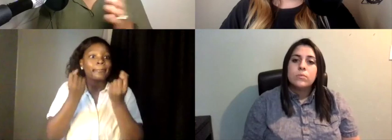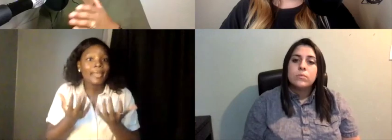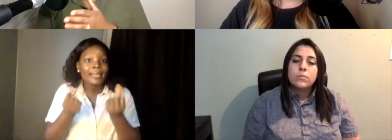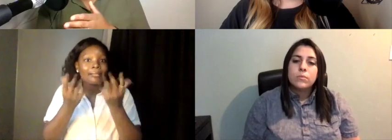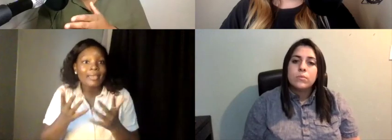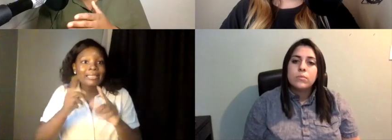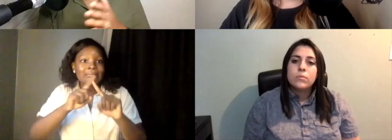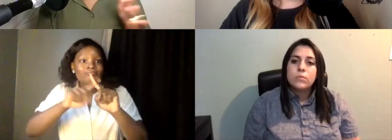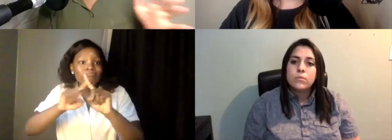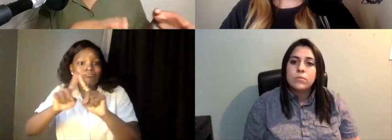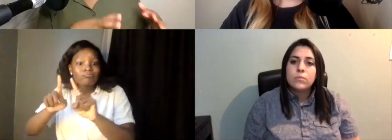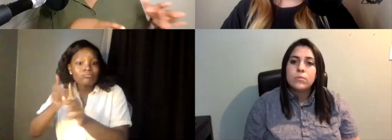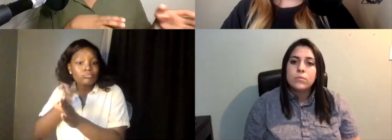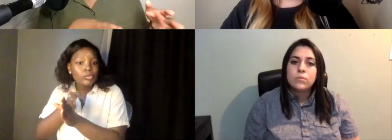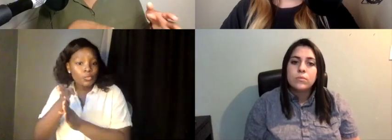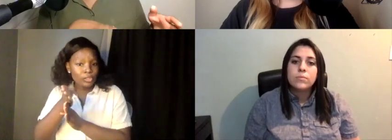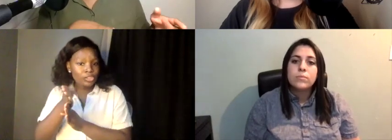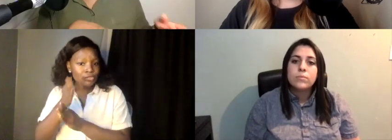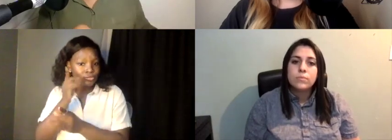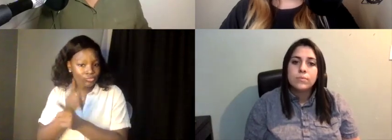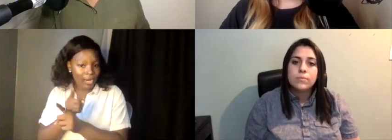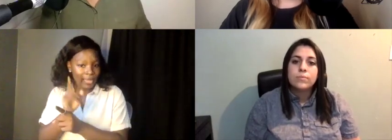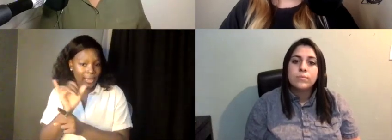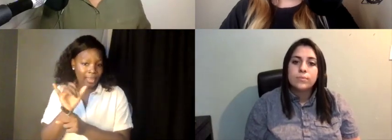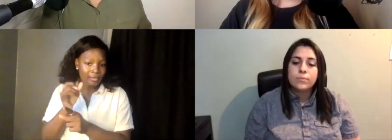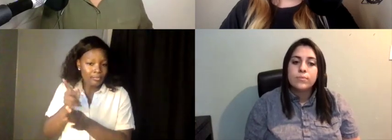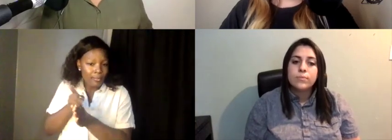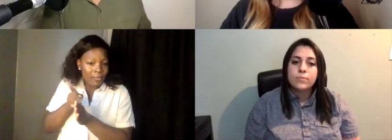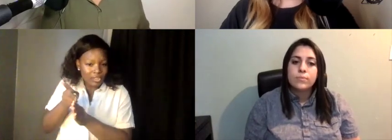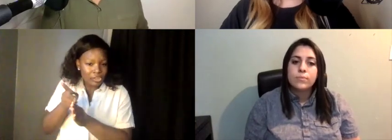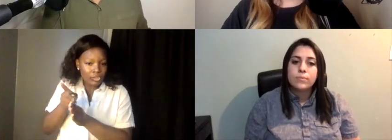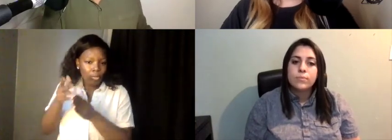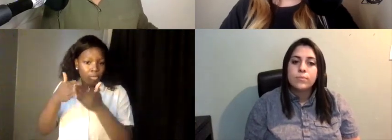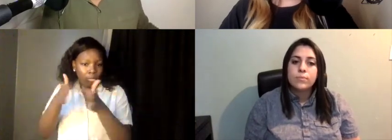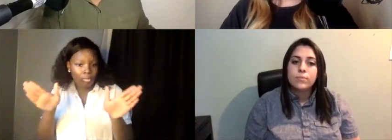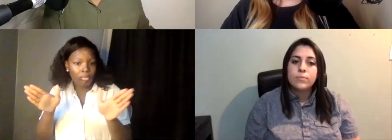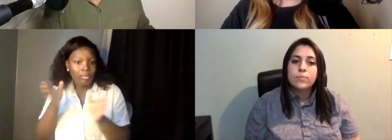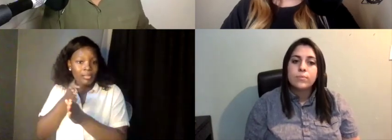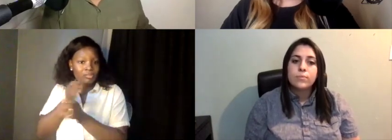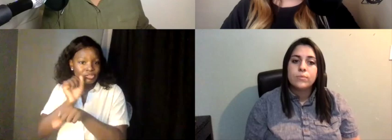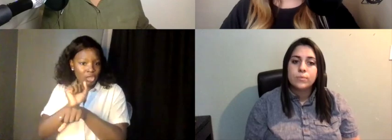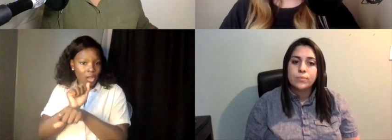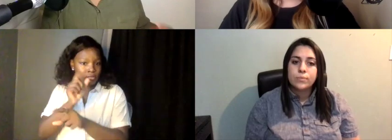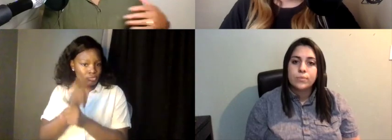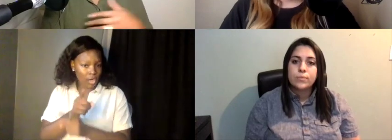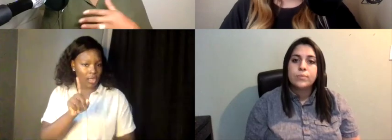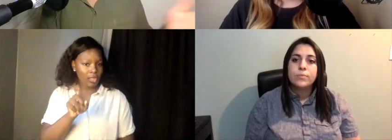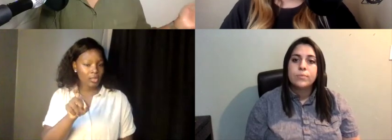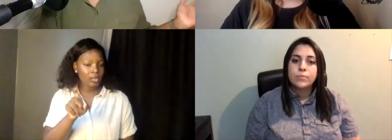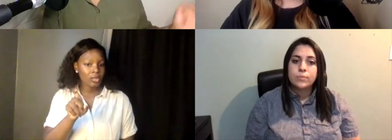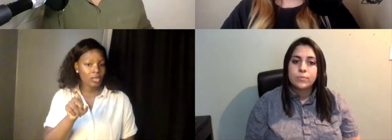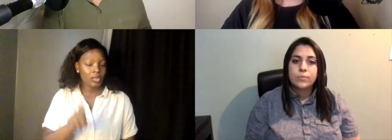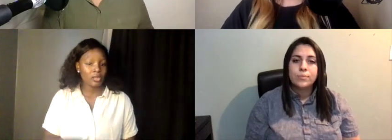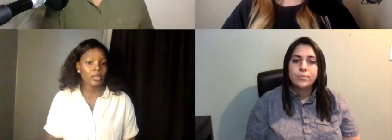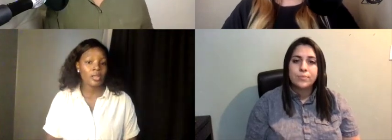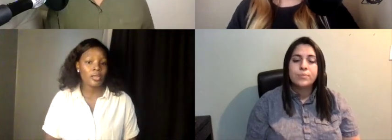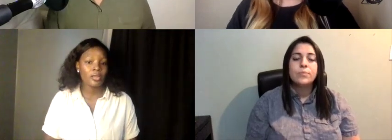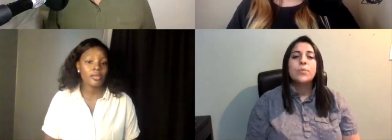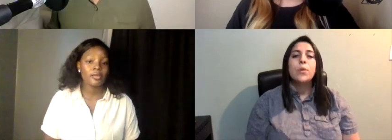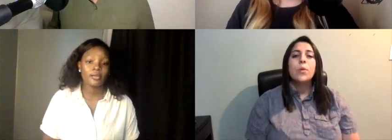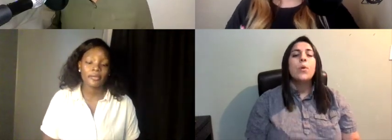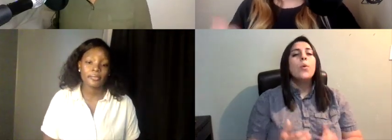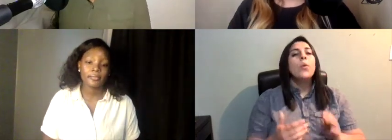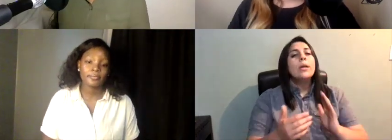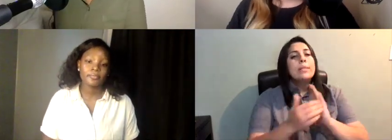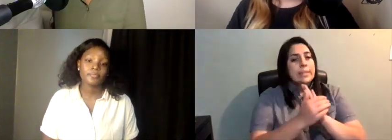like professions and right. like professional fields. Is that what right. that means? Okay, right. so like so if you were skills. Like, right, computer skills, okay. you know, let's say